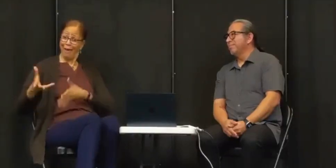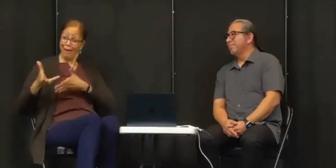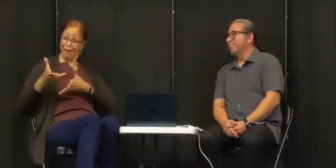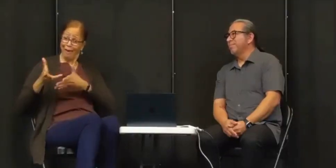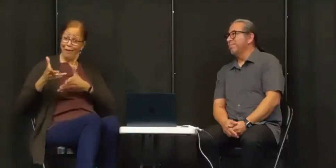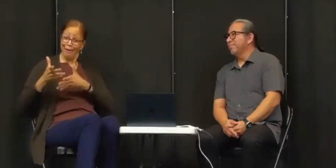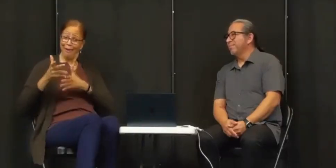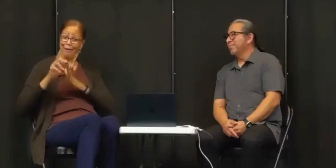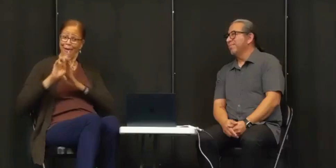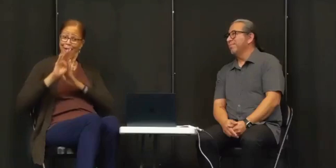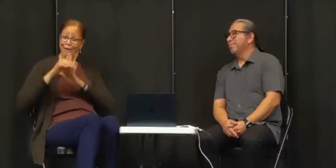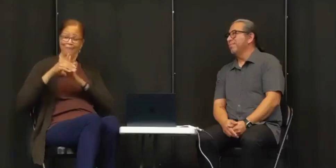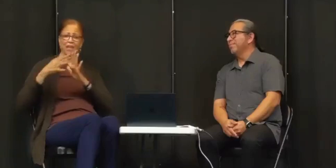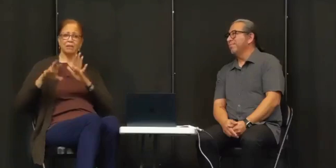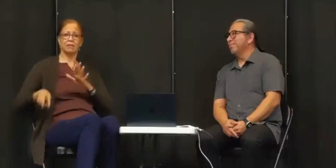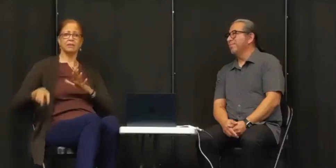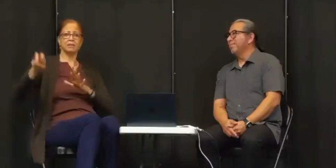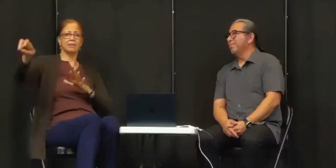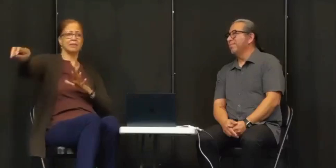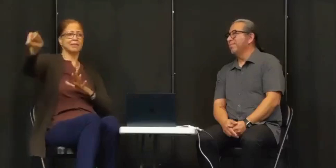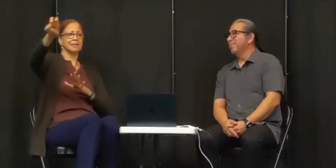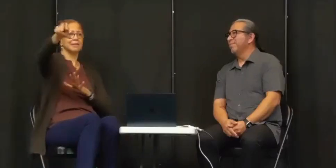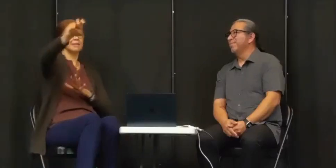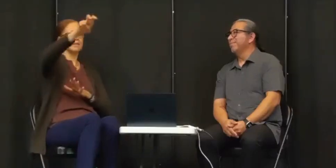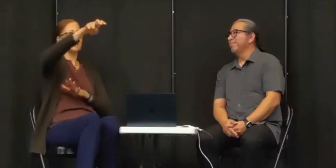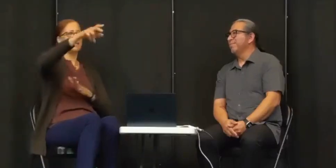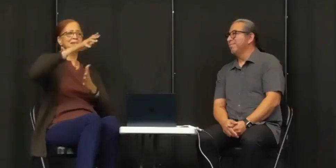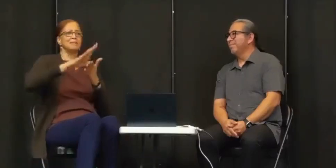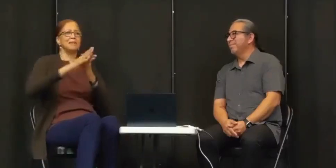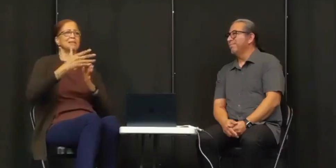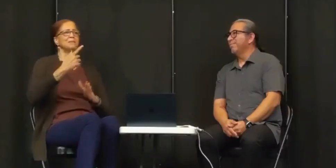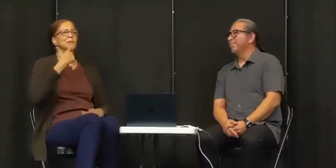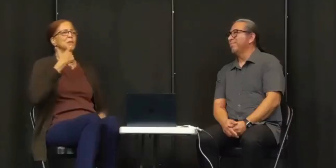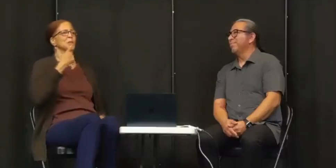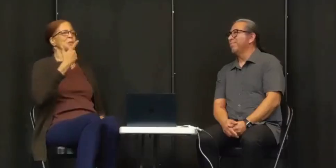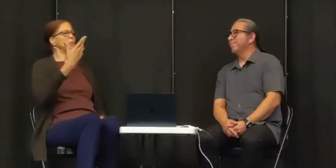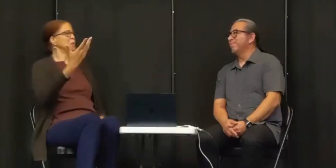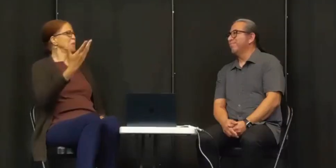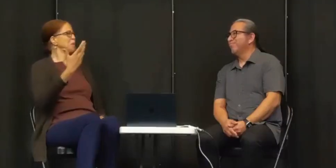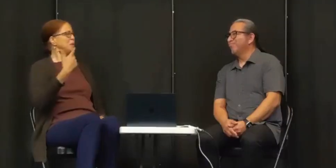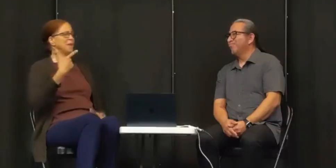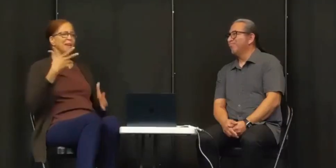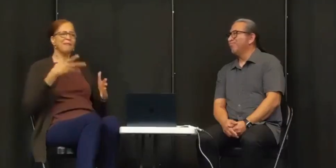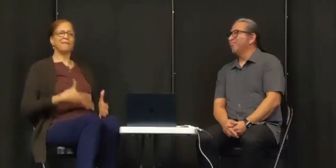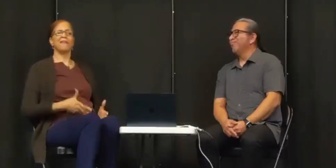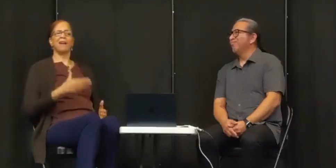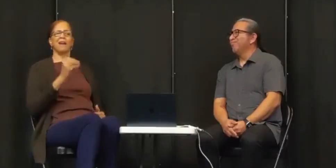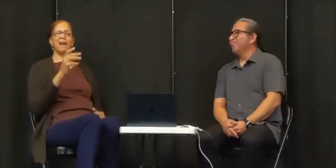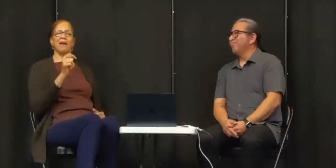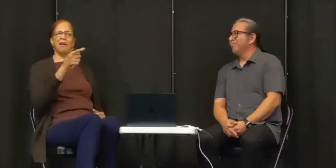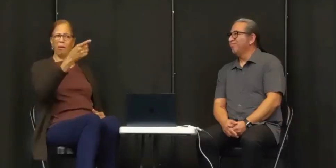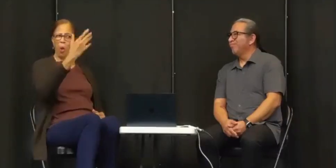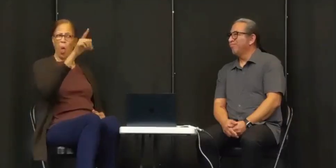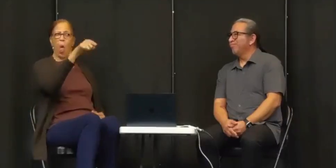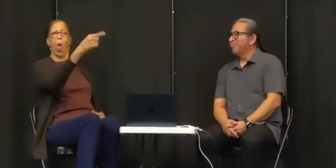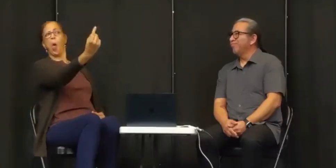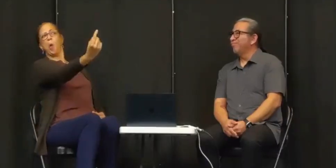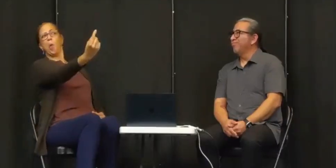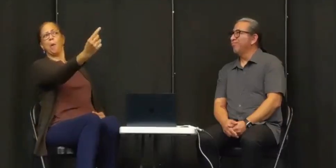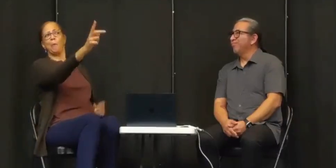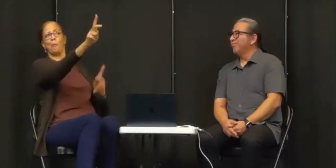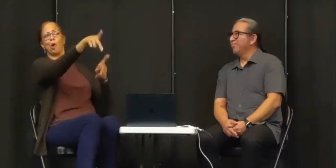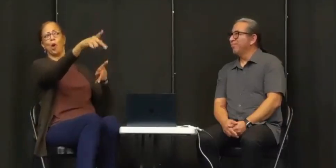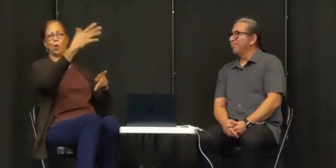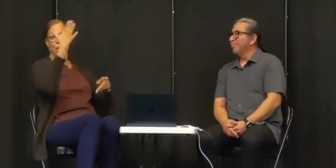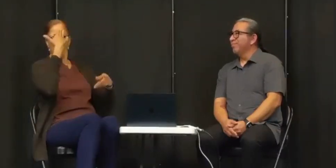interpret for you the whole time. They may get really frustrated at that point. You know, you may feel like, oh, they're trying to talk to somebody else.